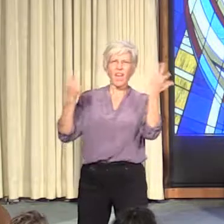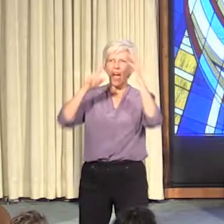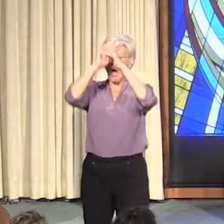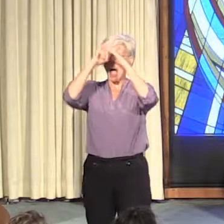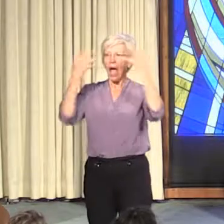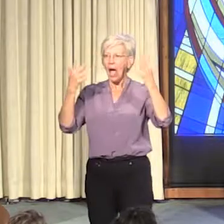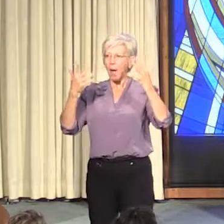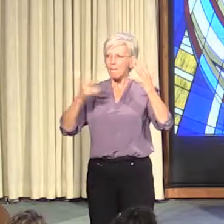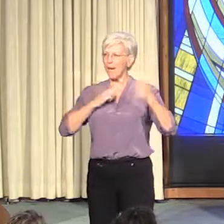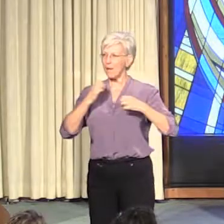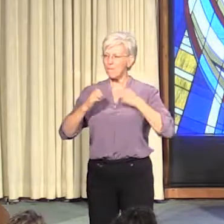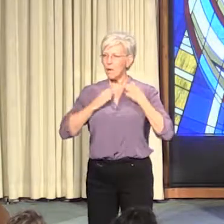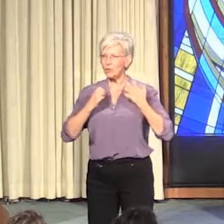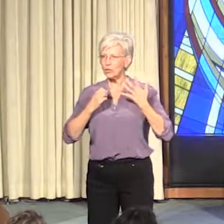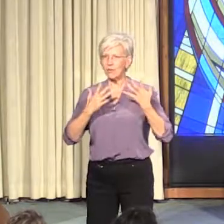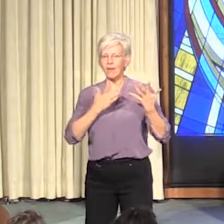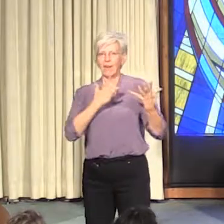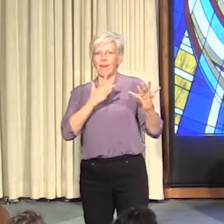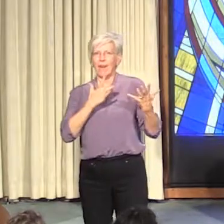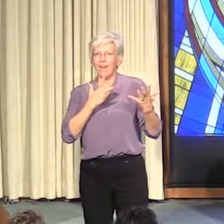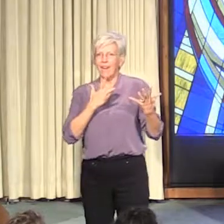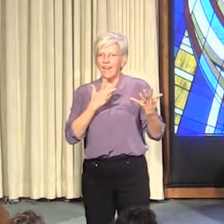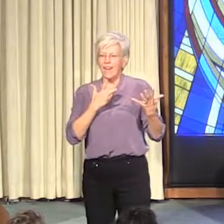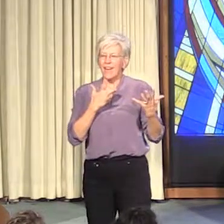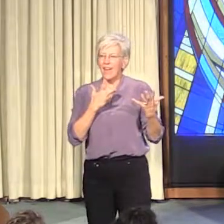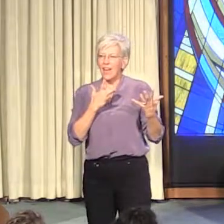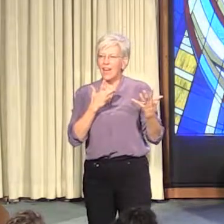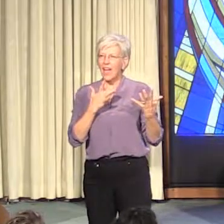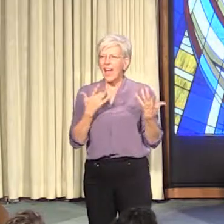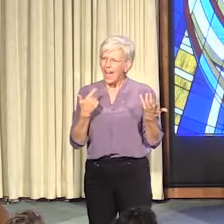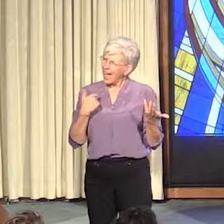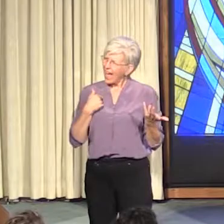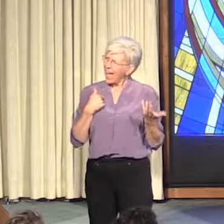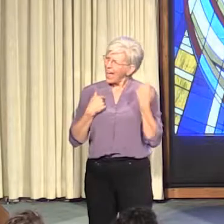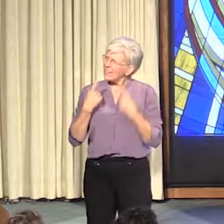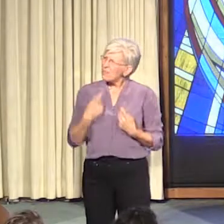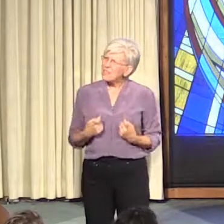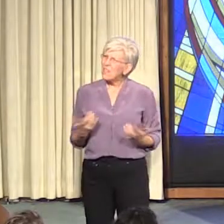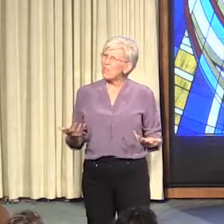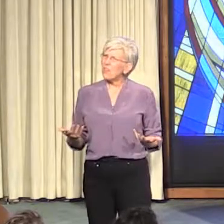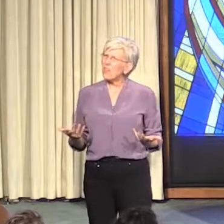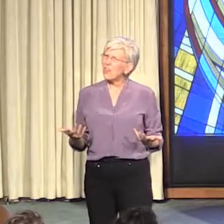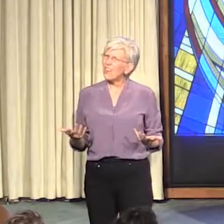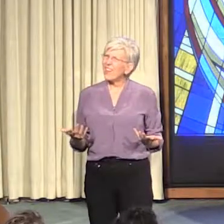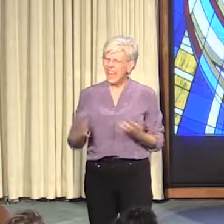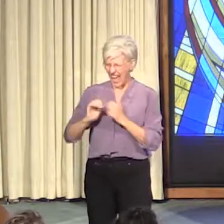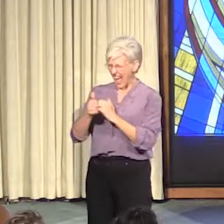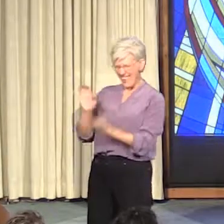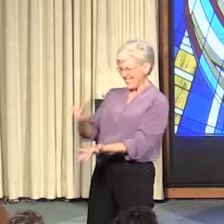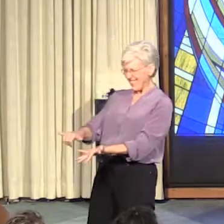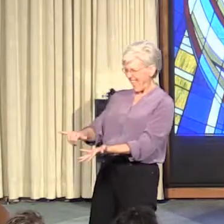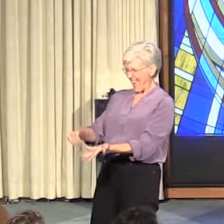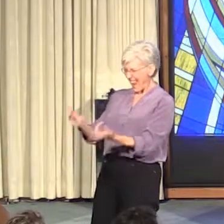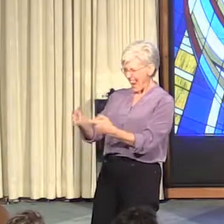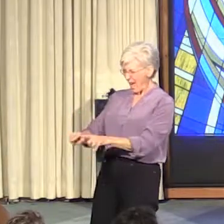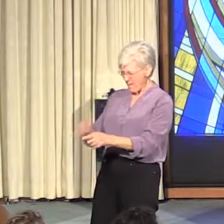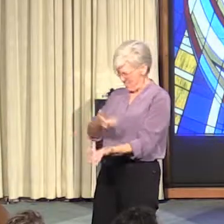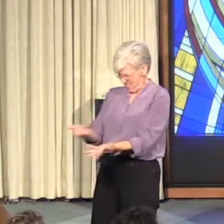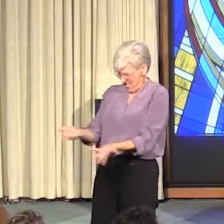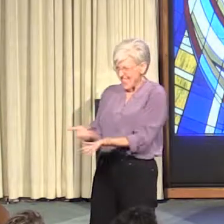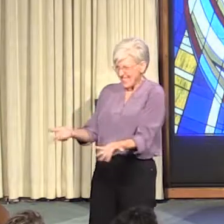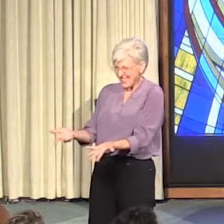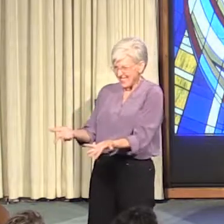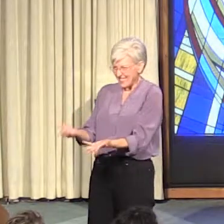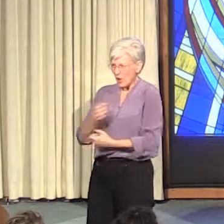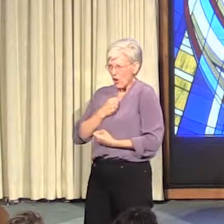stirred up. My emotions have been touched. And I ask myself, it's like, how does this do this to me? You know, how